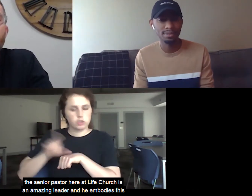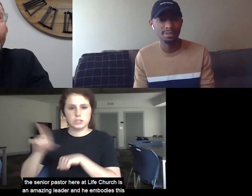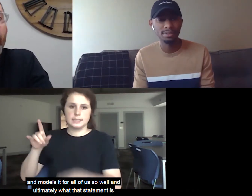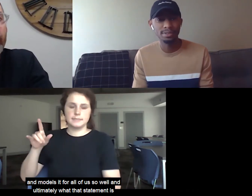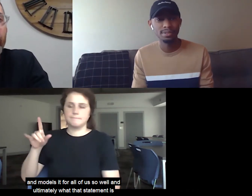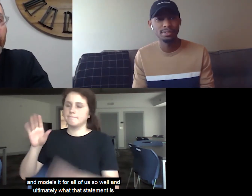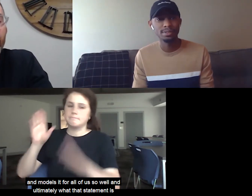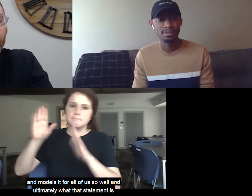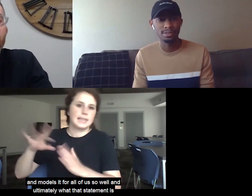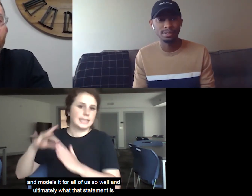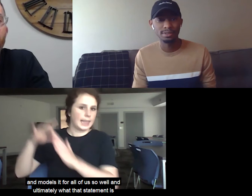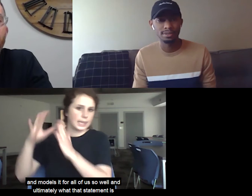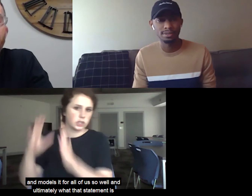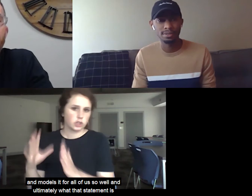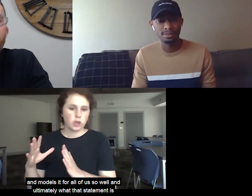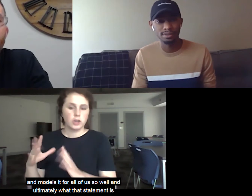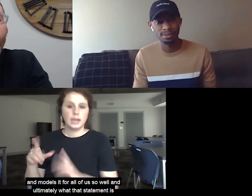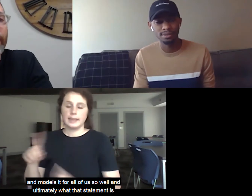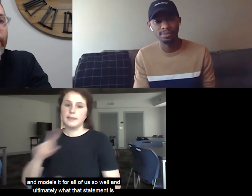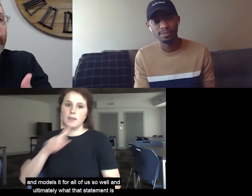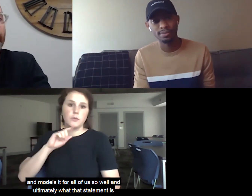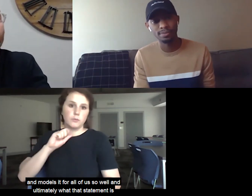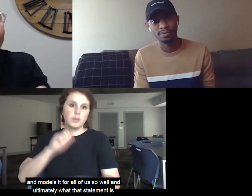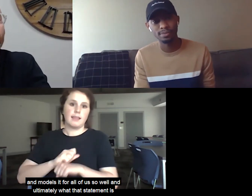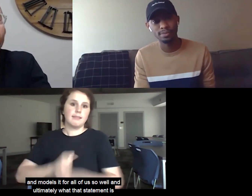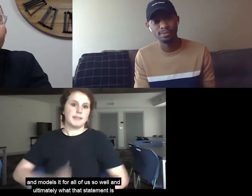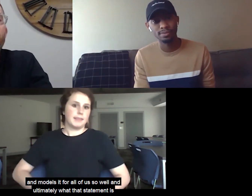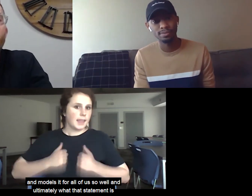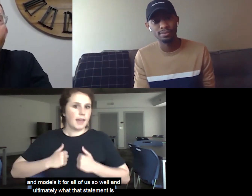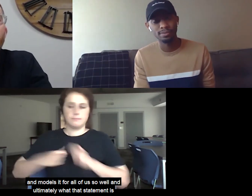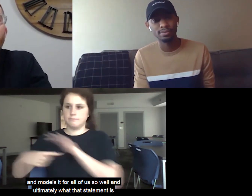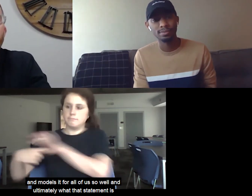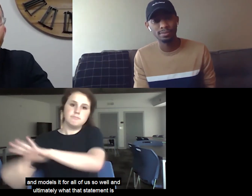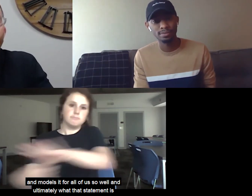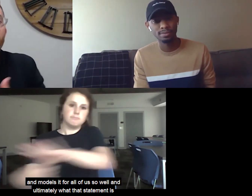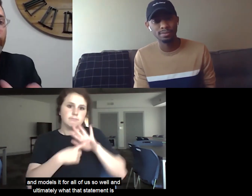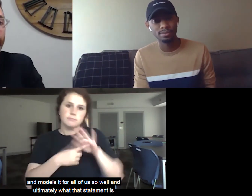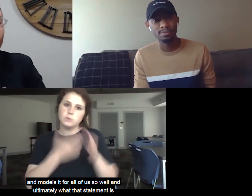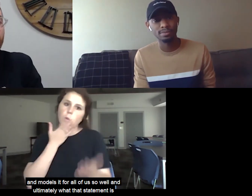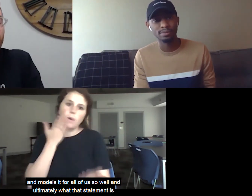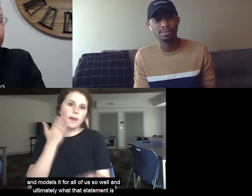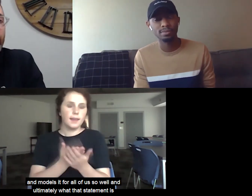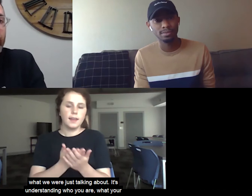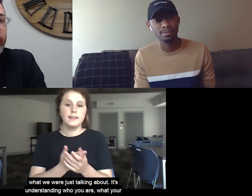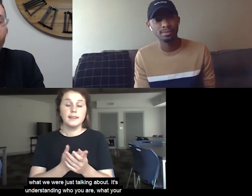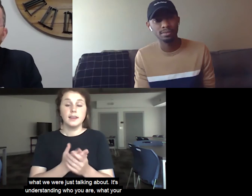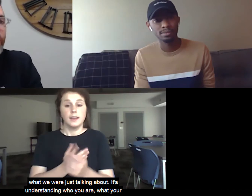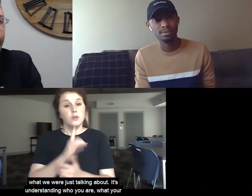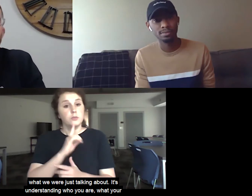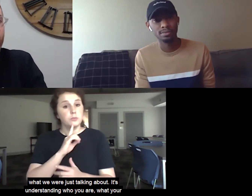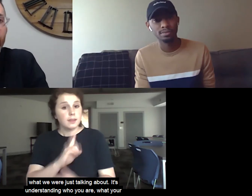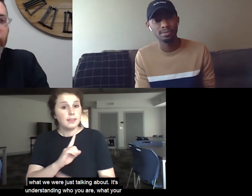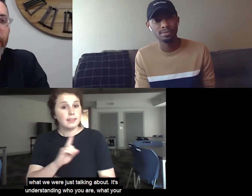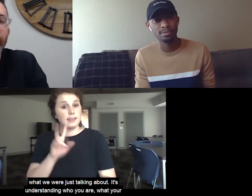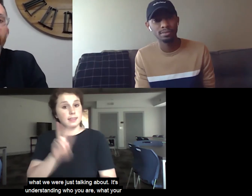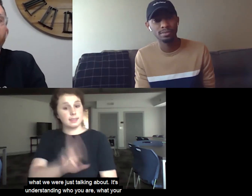he embodies this and models it for all of us so well. And ultimately, what that statement is what we were